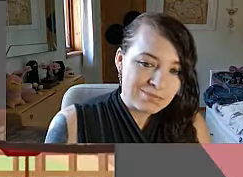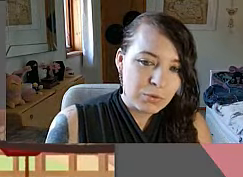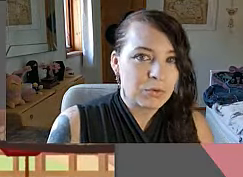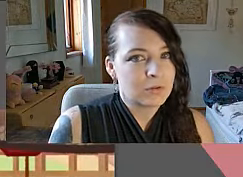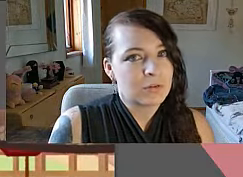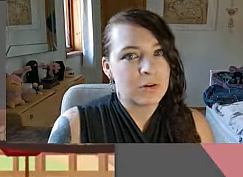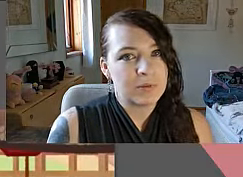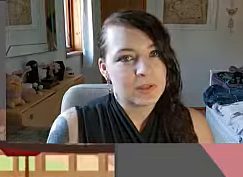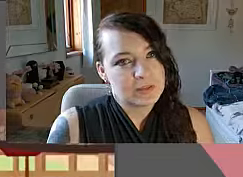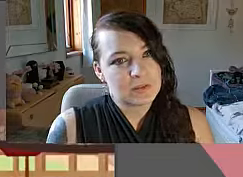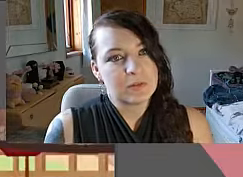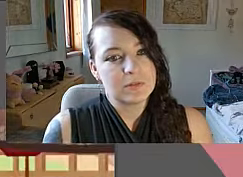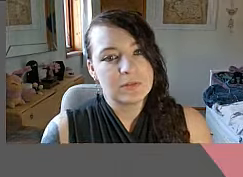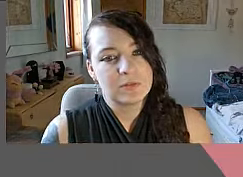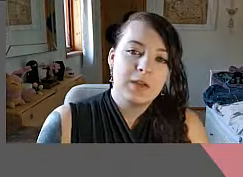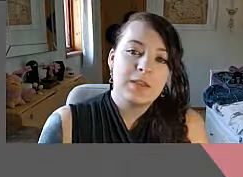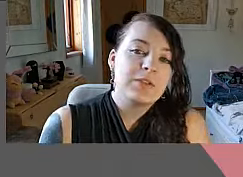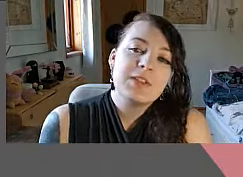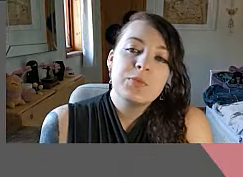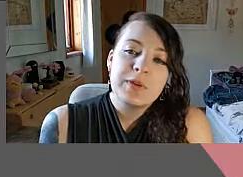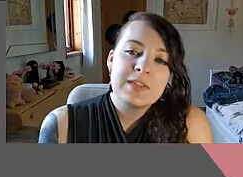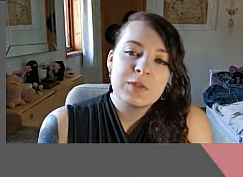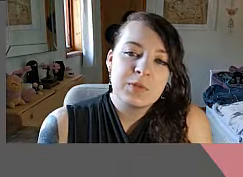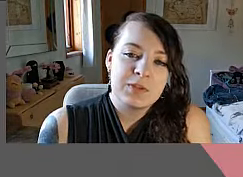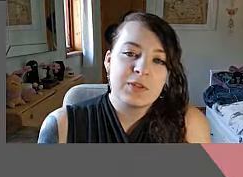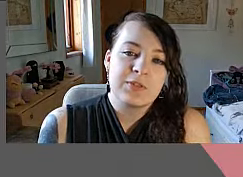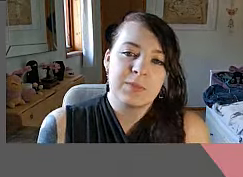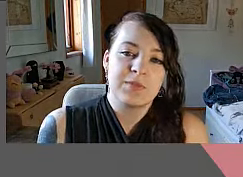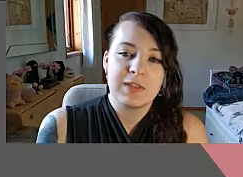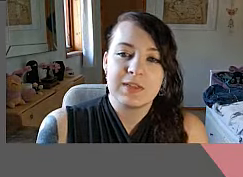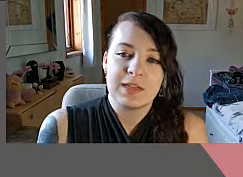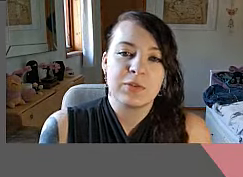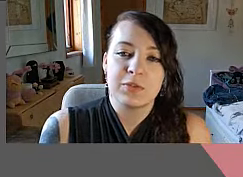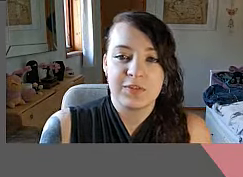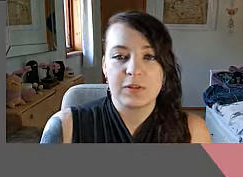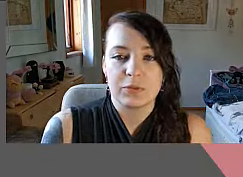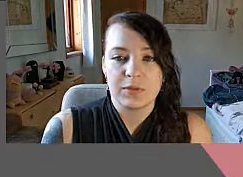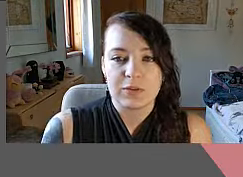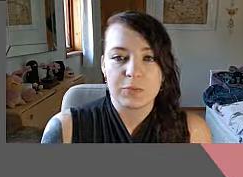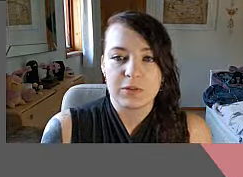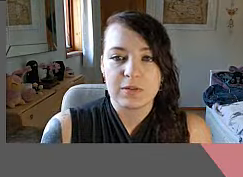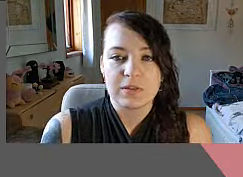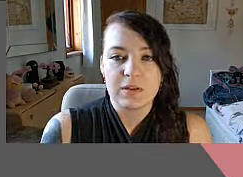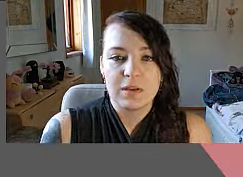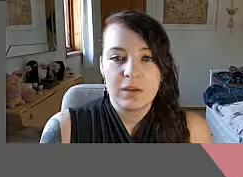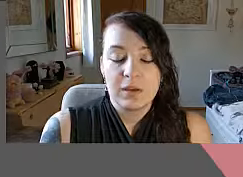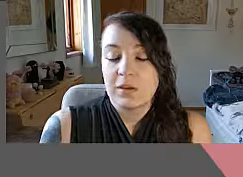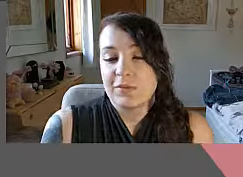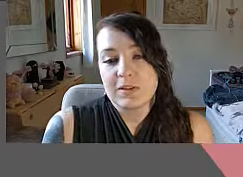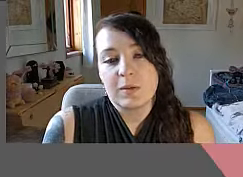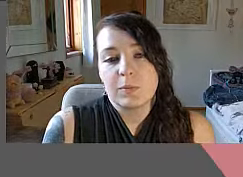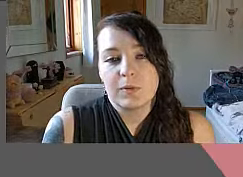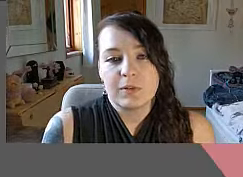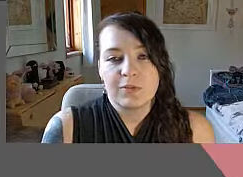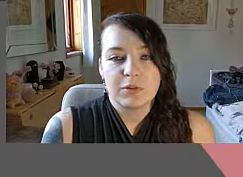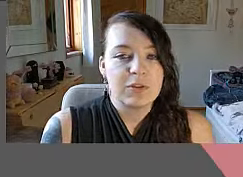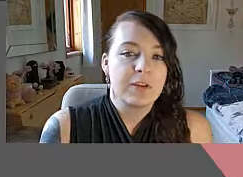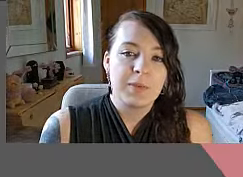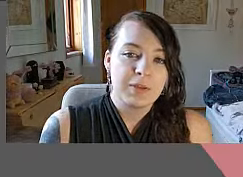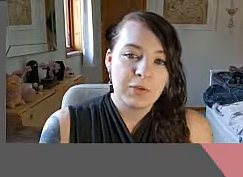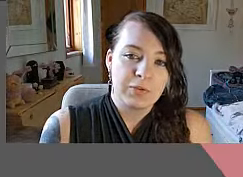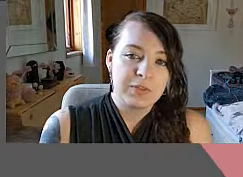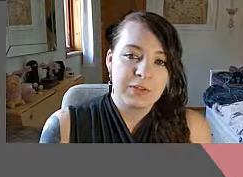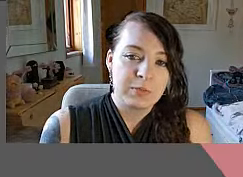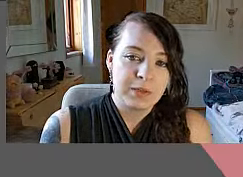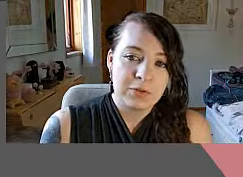differently or not play at all? And there are still ways to preserve some of the intent or feel through these options. For example, if we're talking